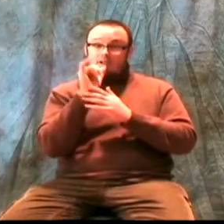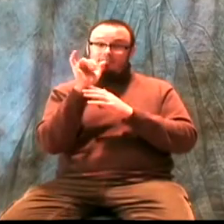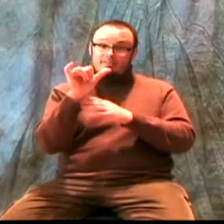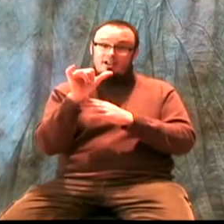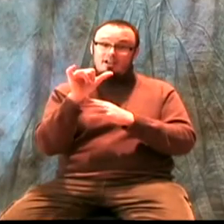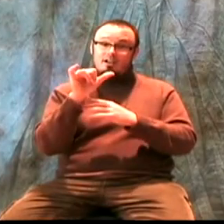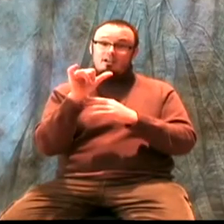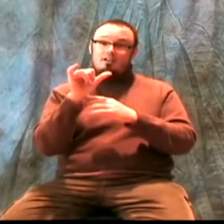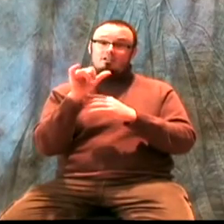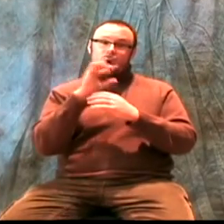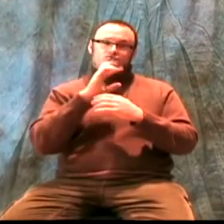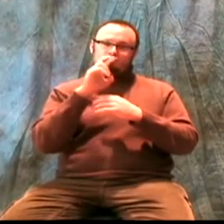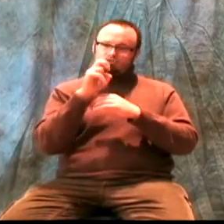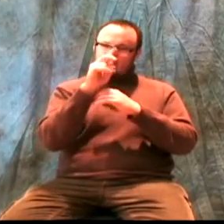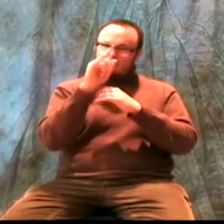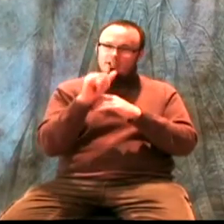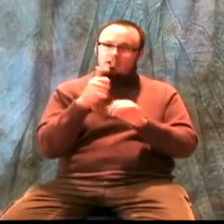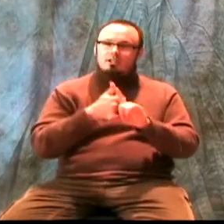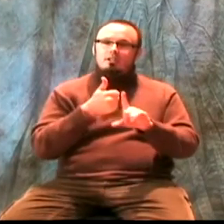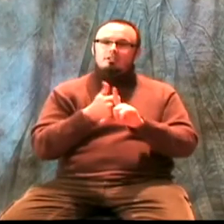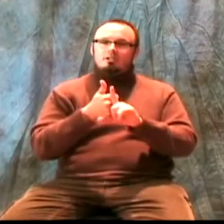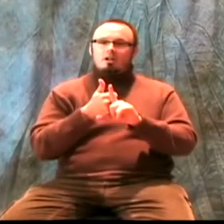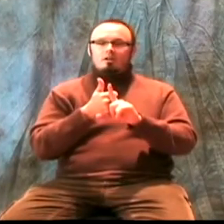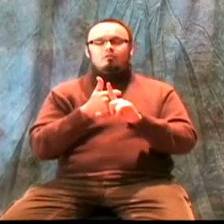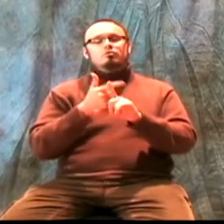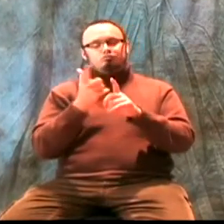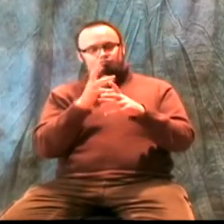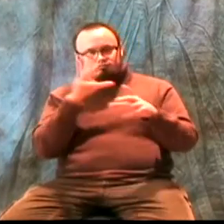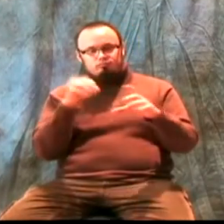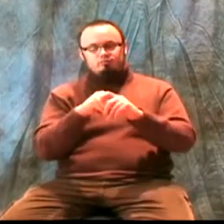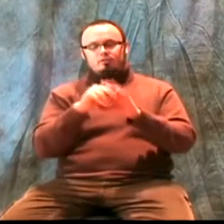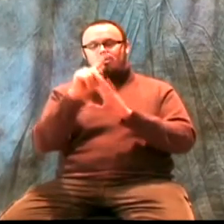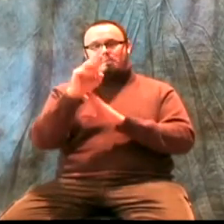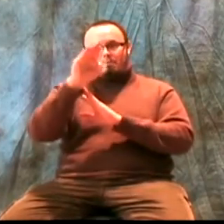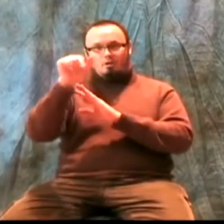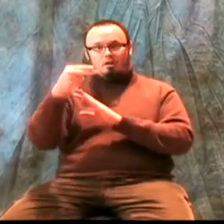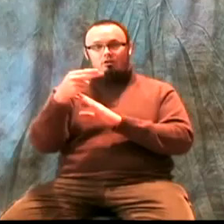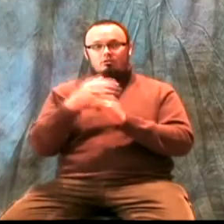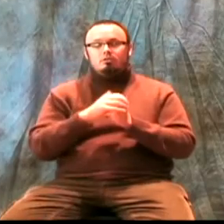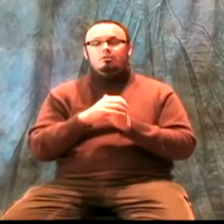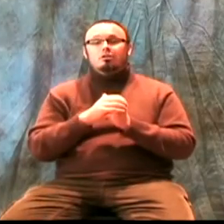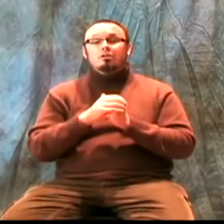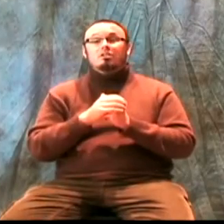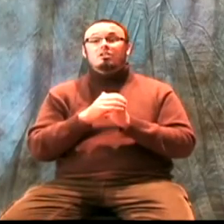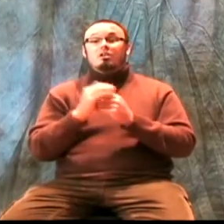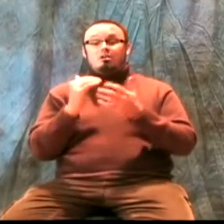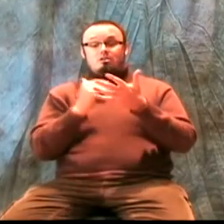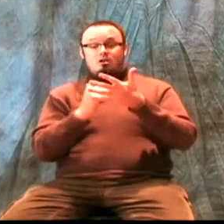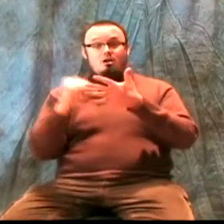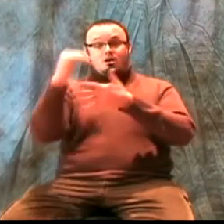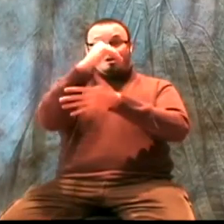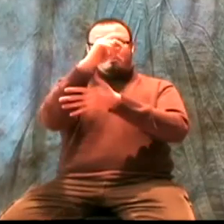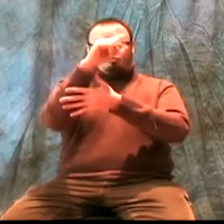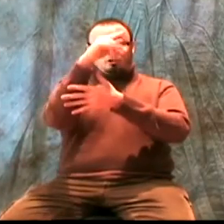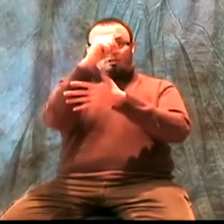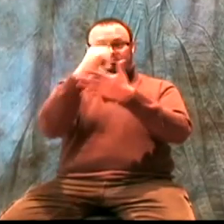and realities are a large part of Kabbalistic thought. There are upper realms and lower realms, all in